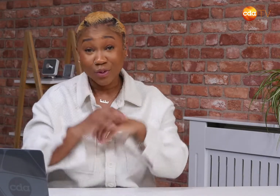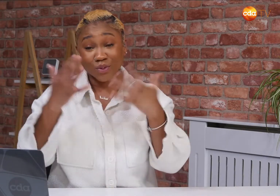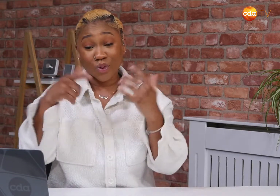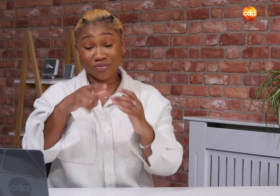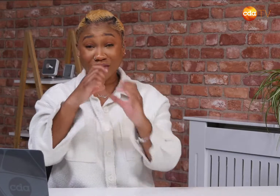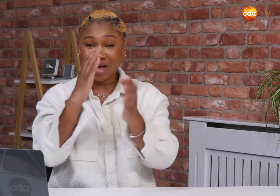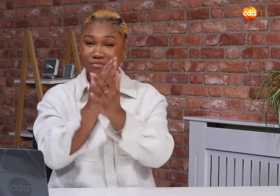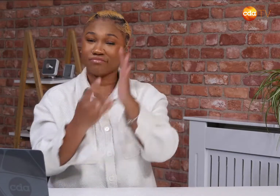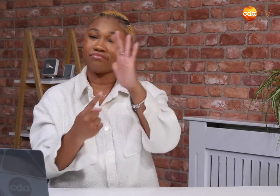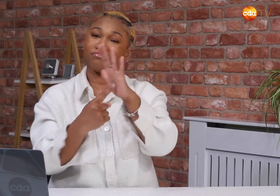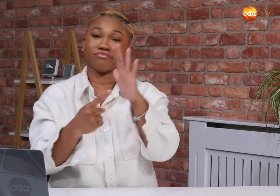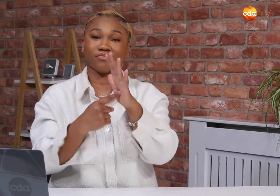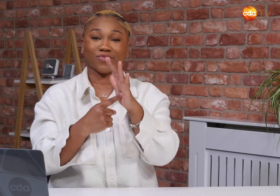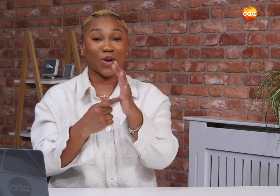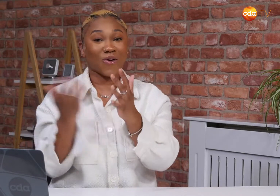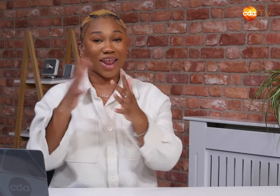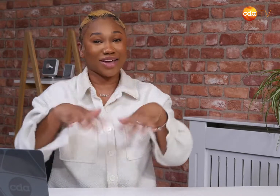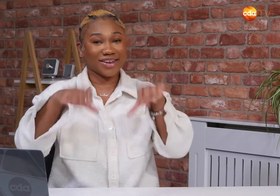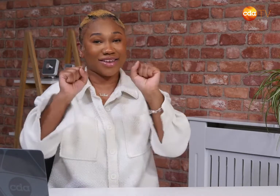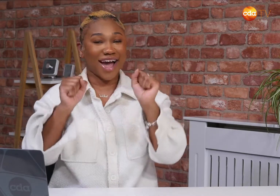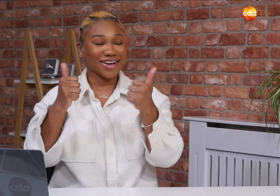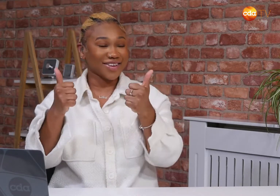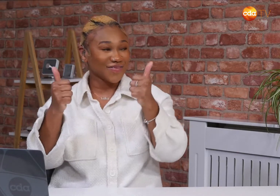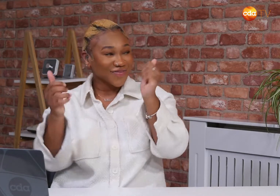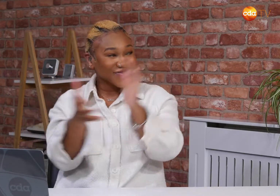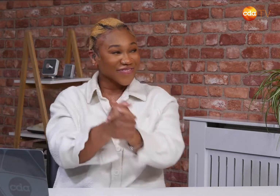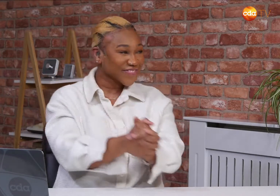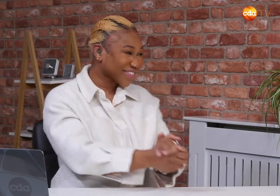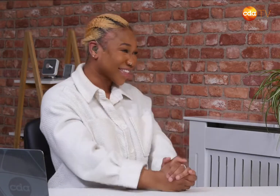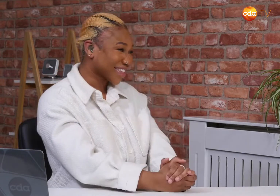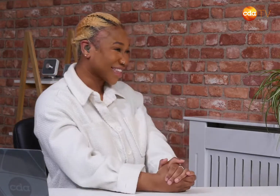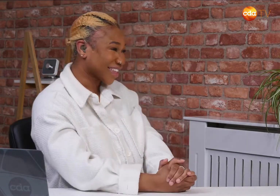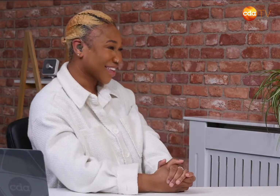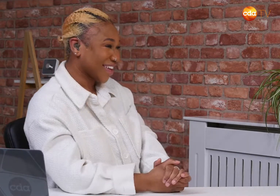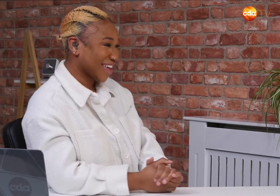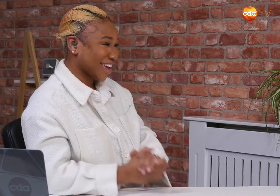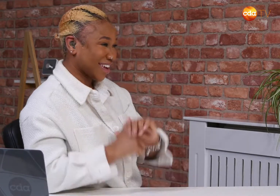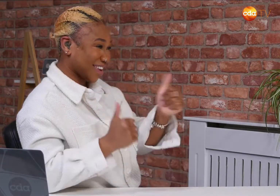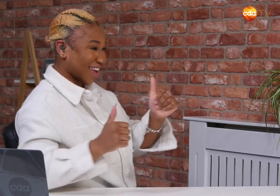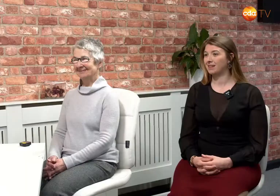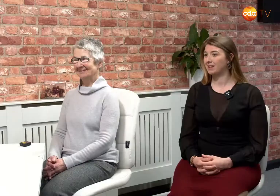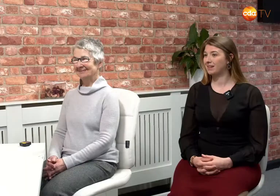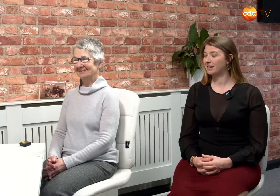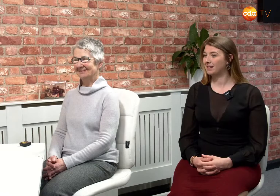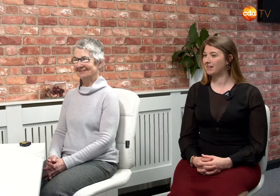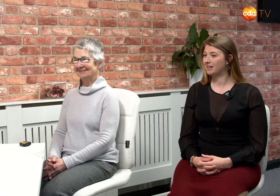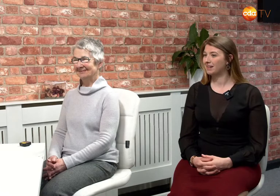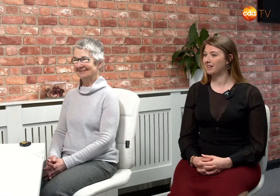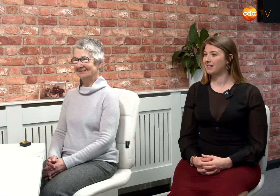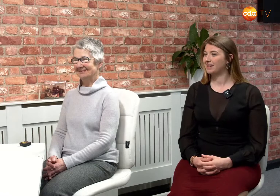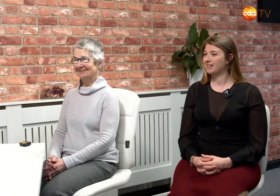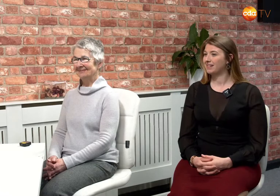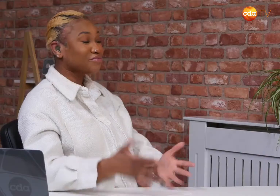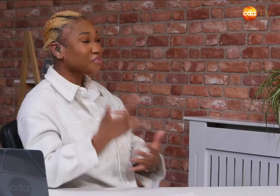in the conversation. So that's what's really important. So let's get started.